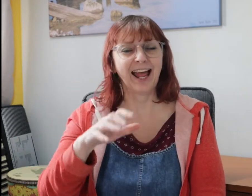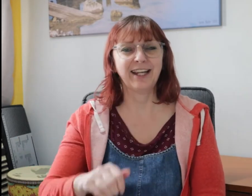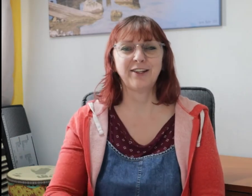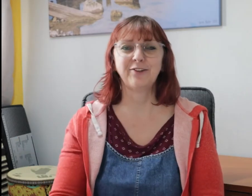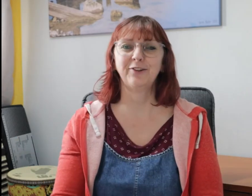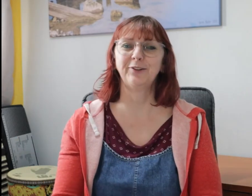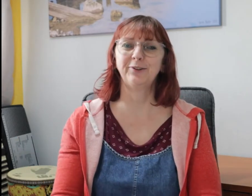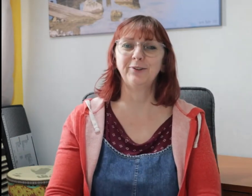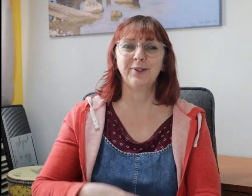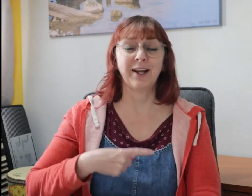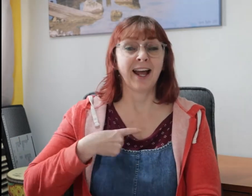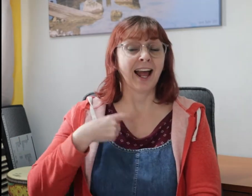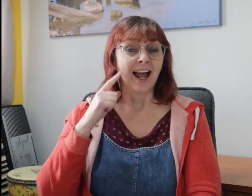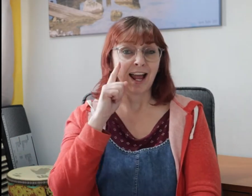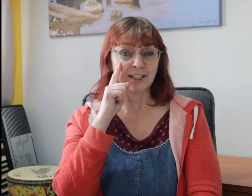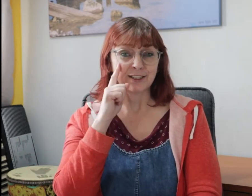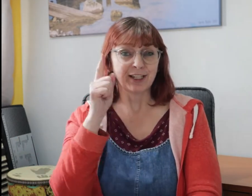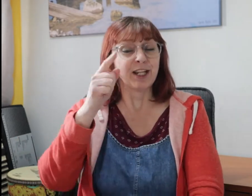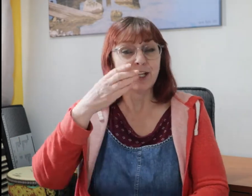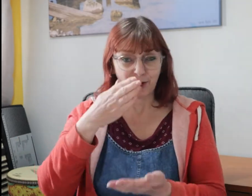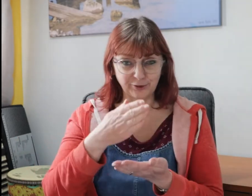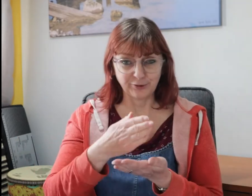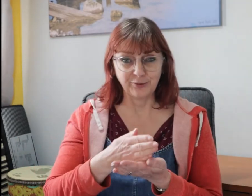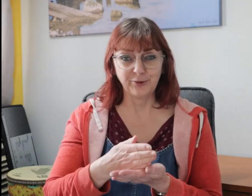shining through. I see your true